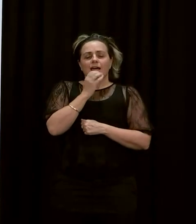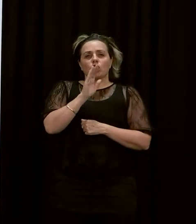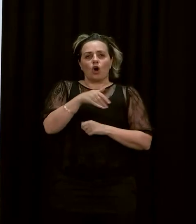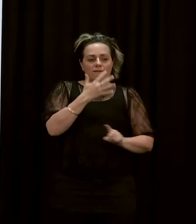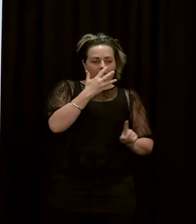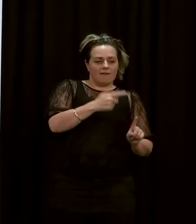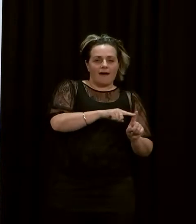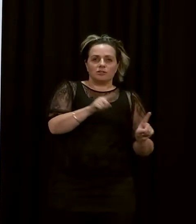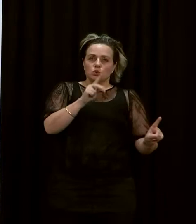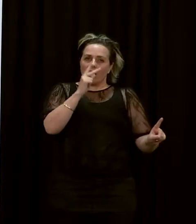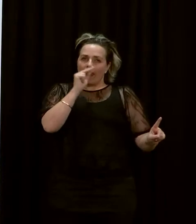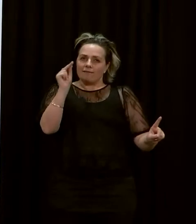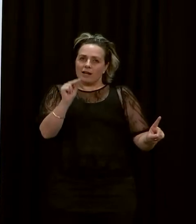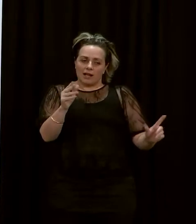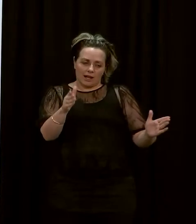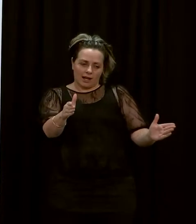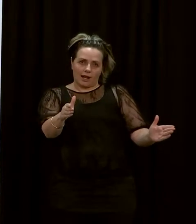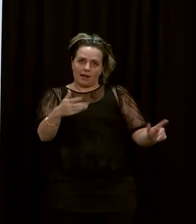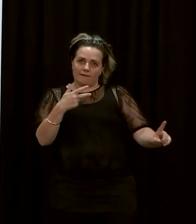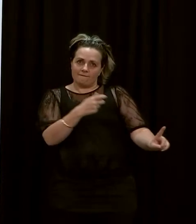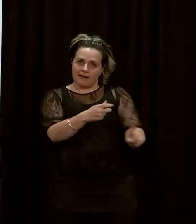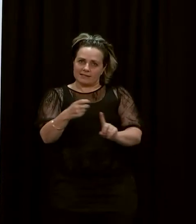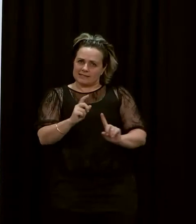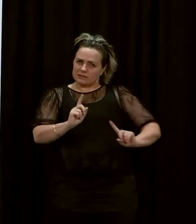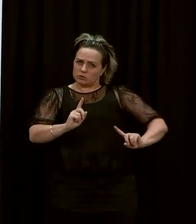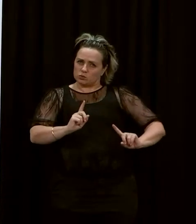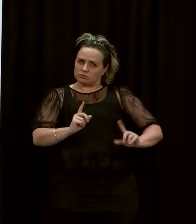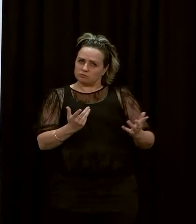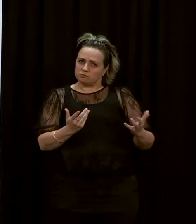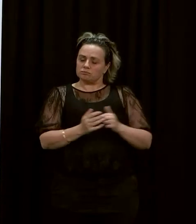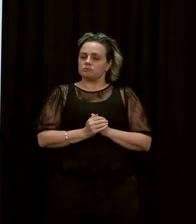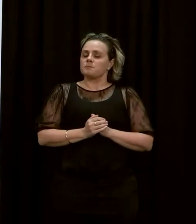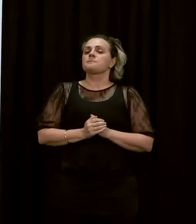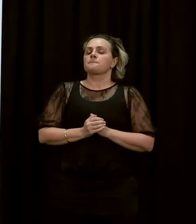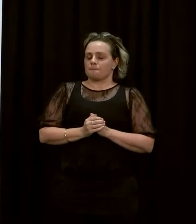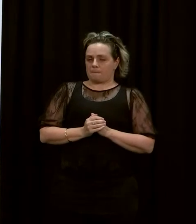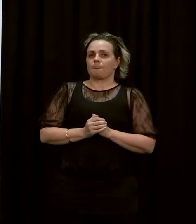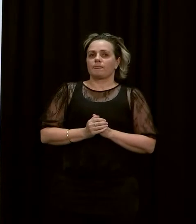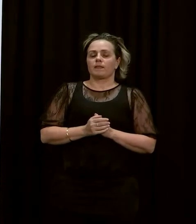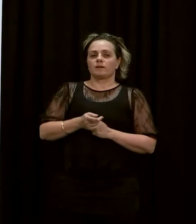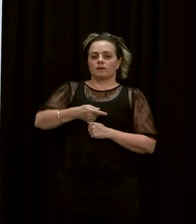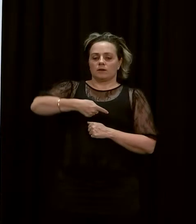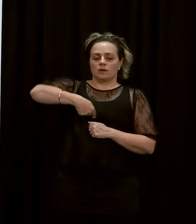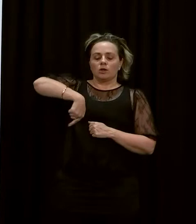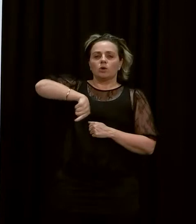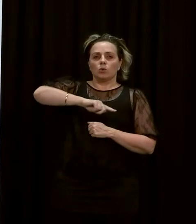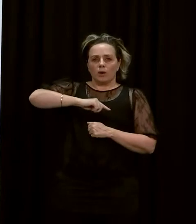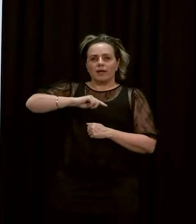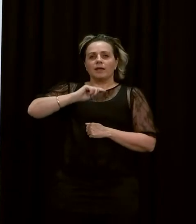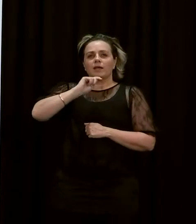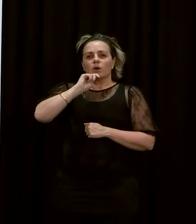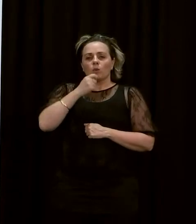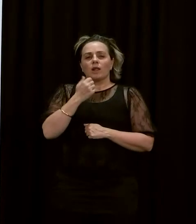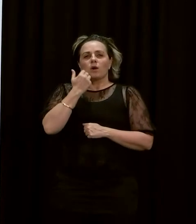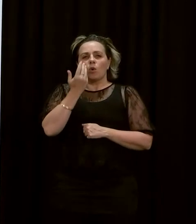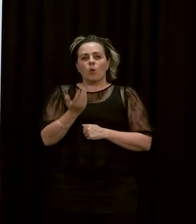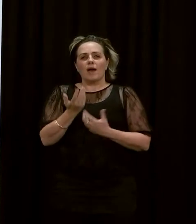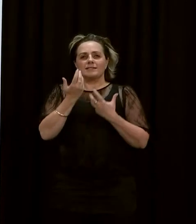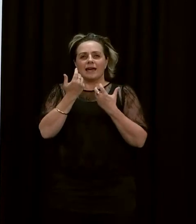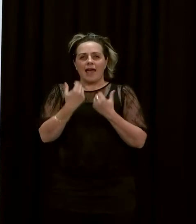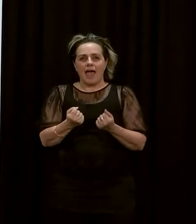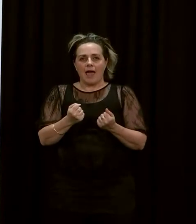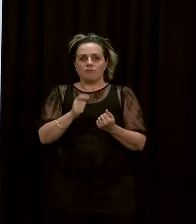group vaccination eligibility? Yeah. So what we tend to do in our case reports is we will have